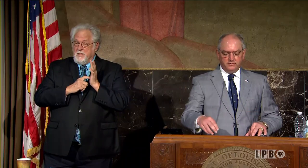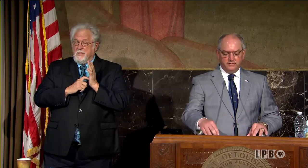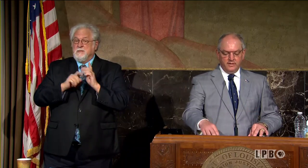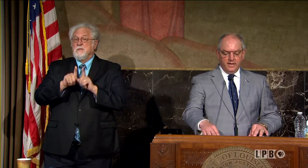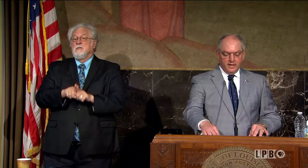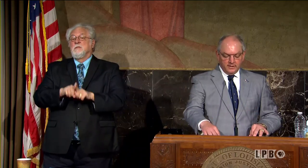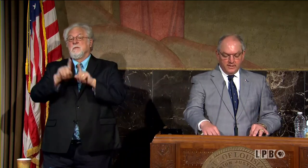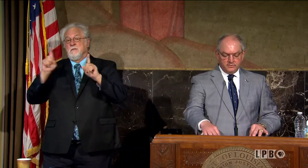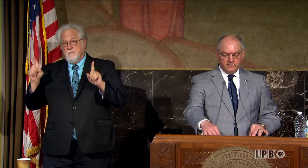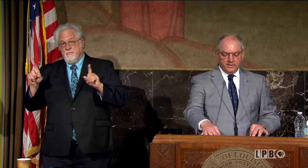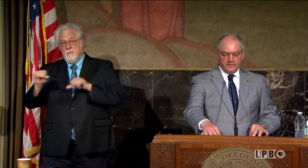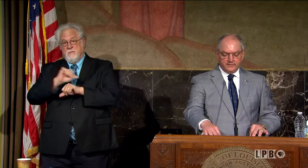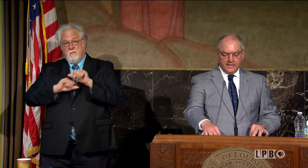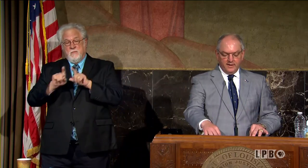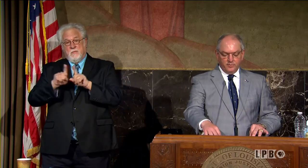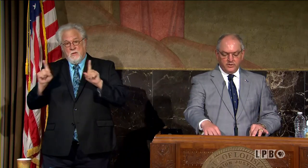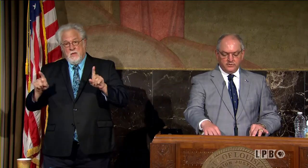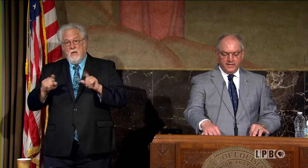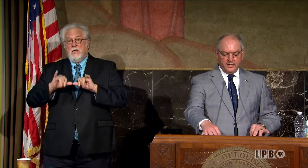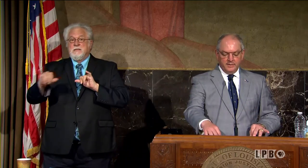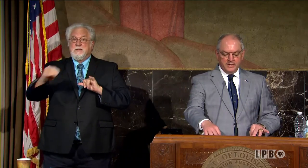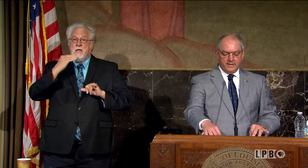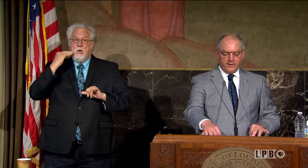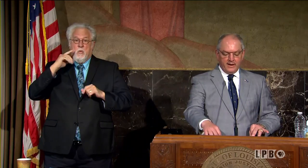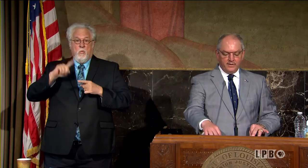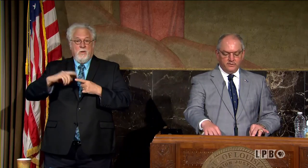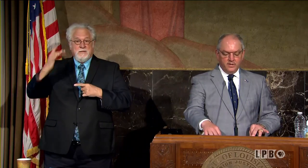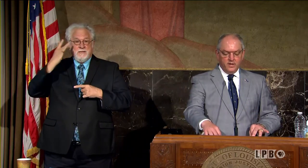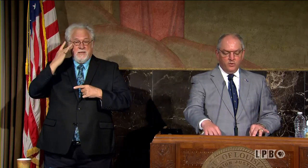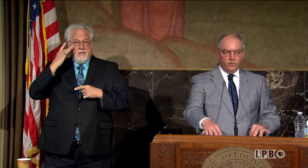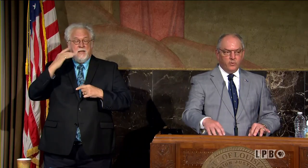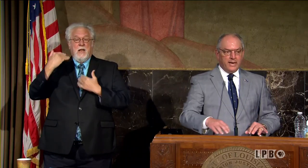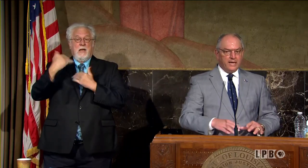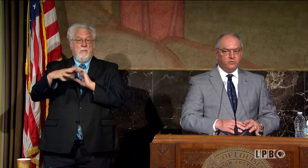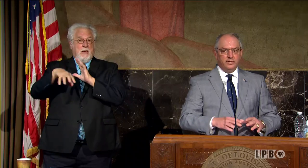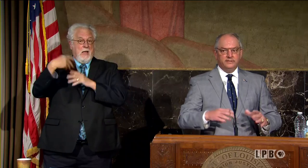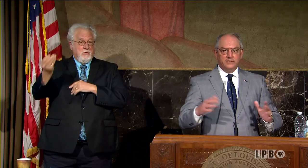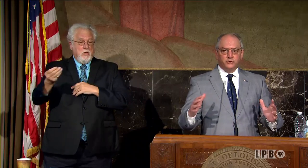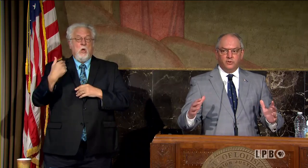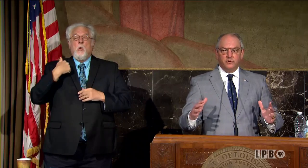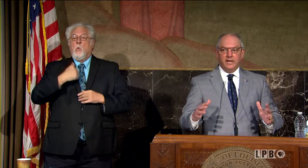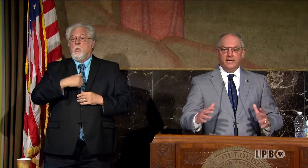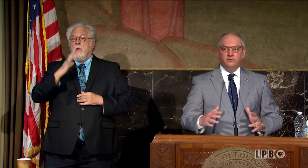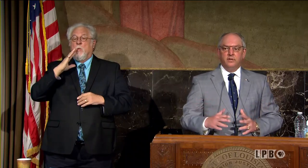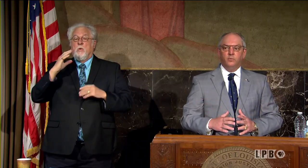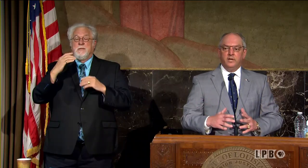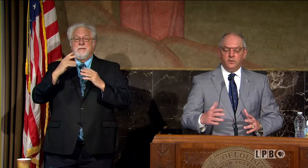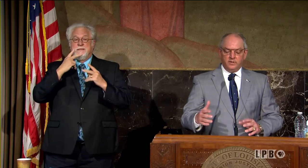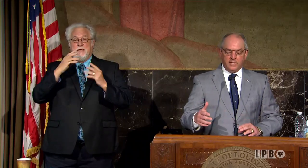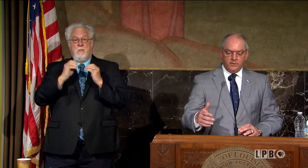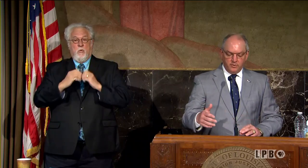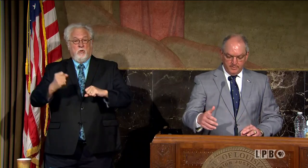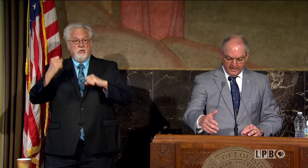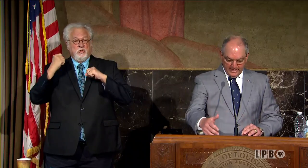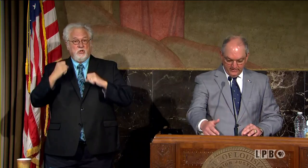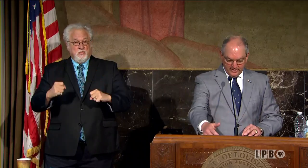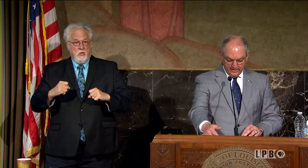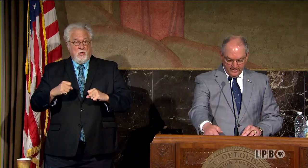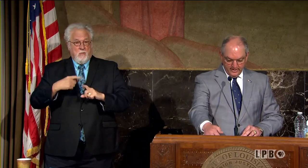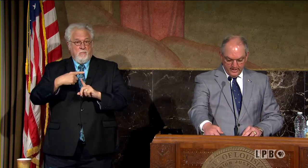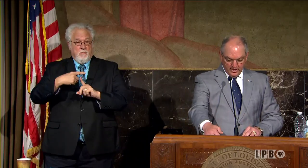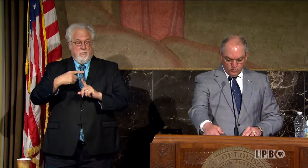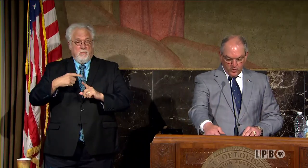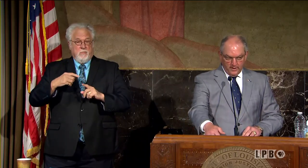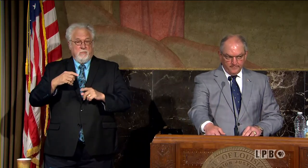social distancing, stay home when they're sick, limit their outings, we would actually see stronger gains, and we know that they would be